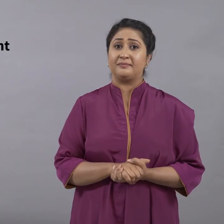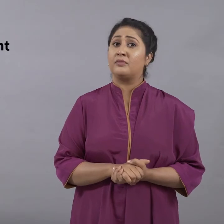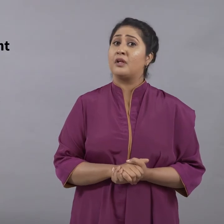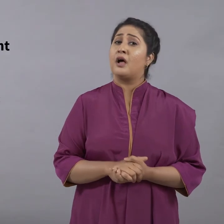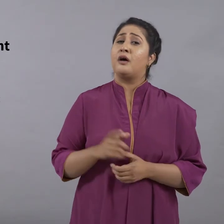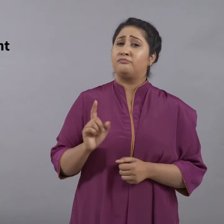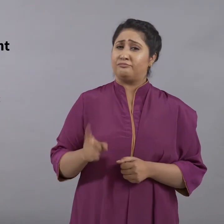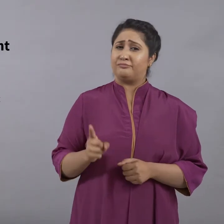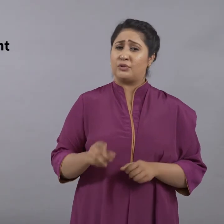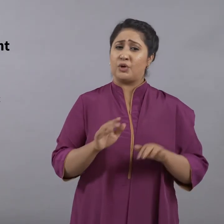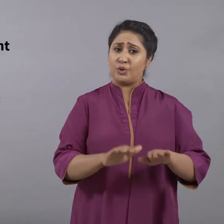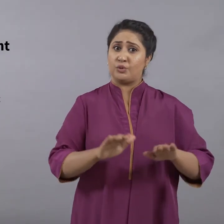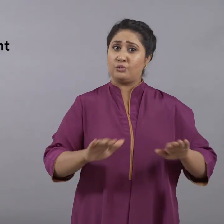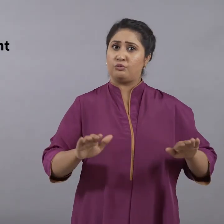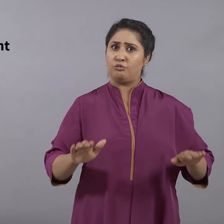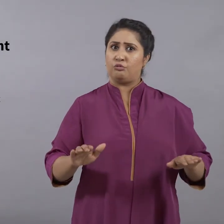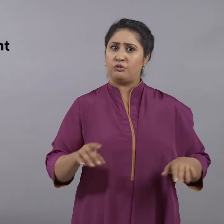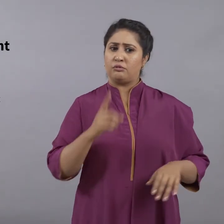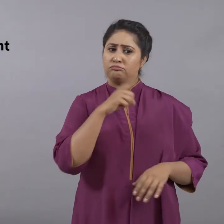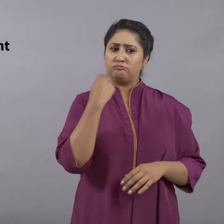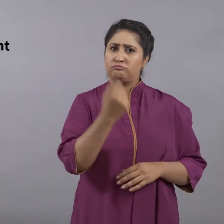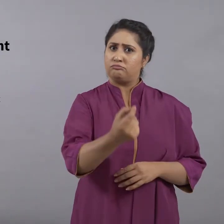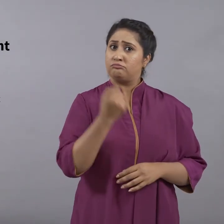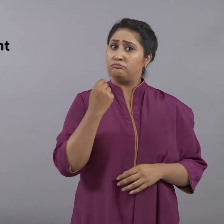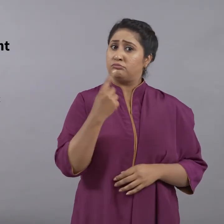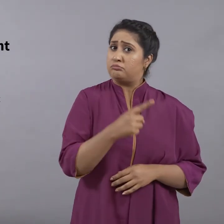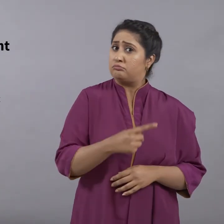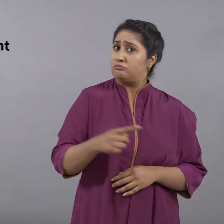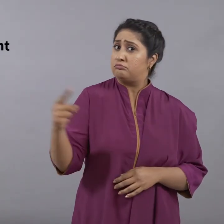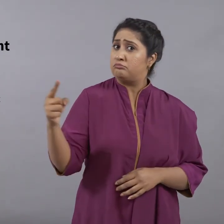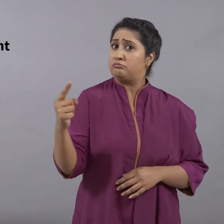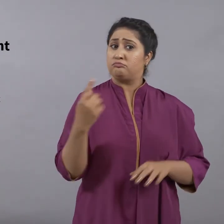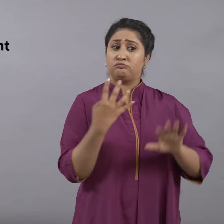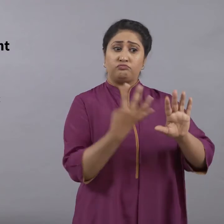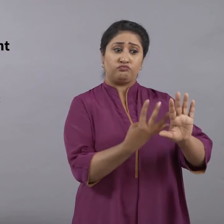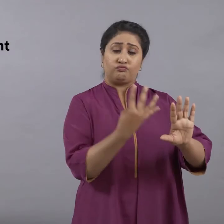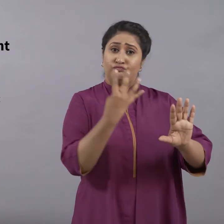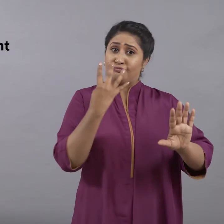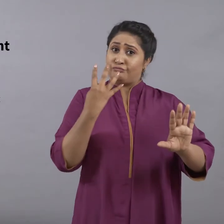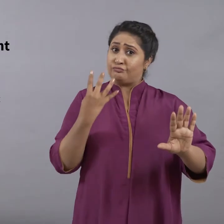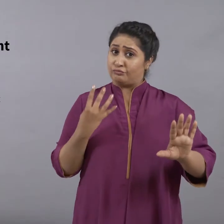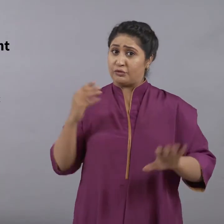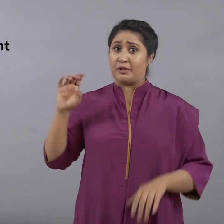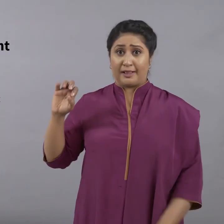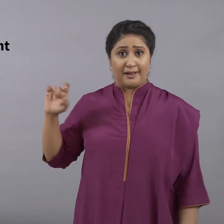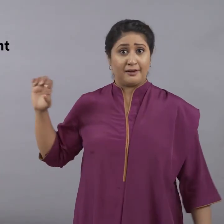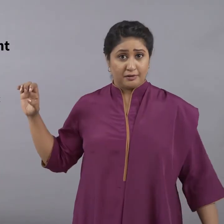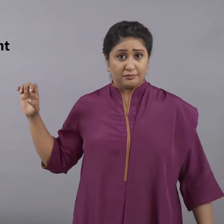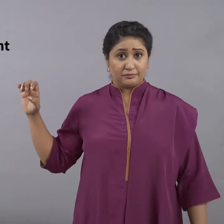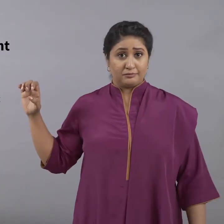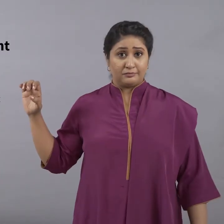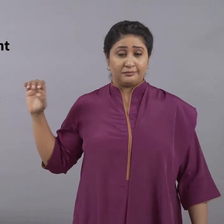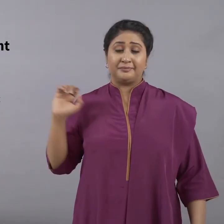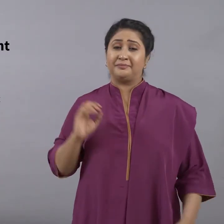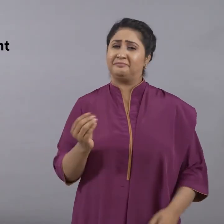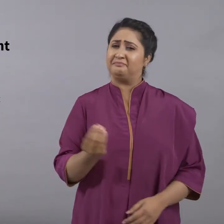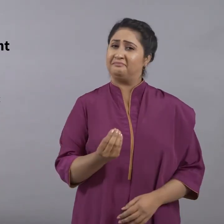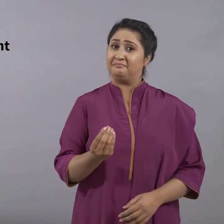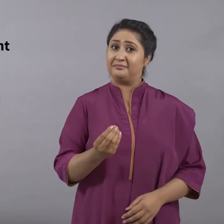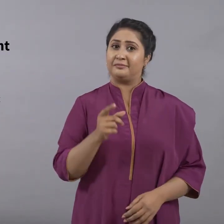If the student can correctly recognize at least 4 out of 5 letters with ease, mark the